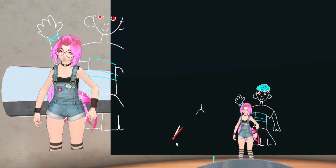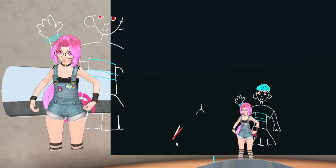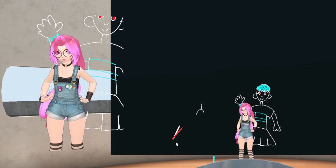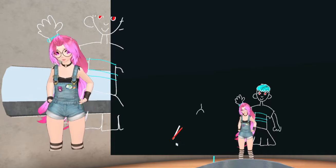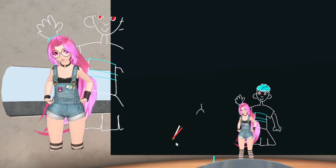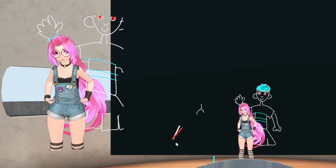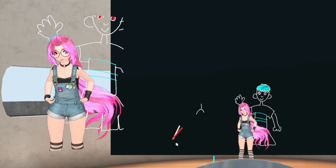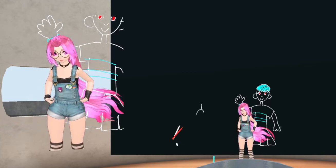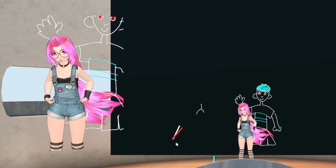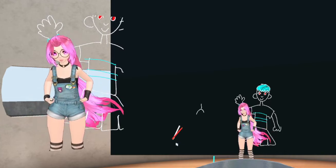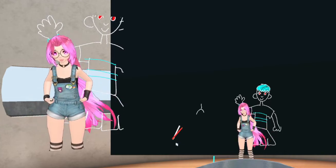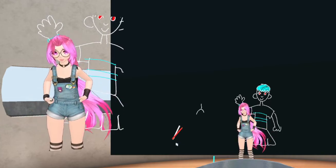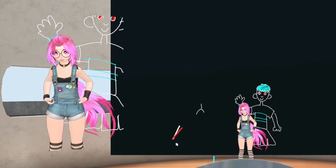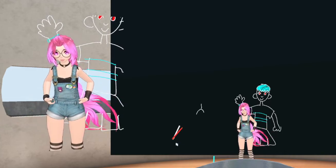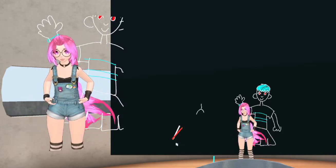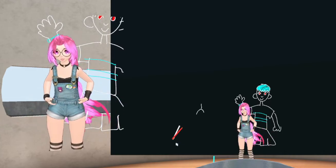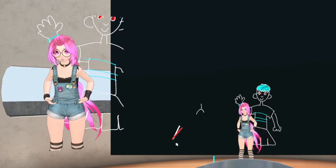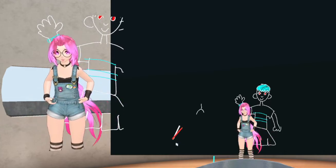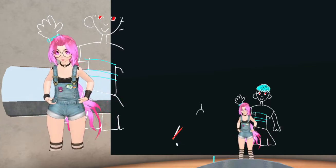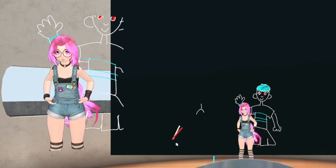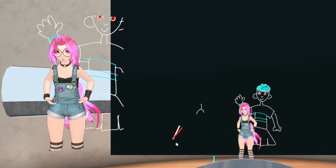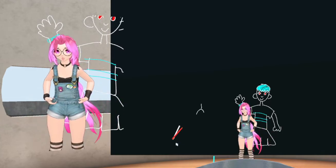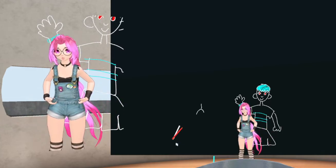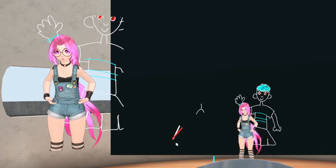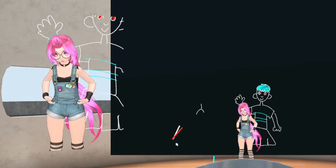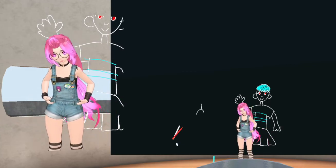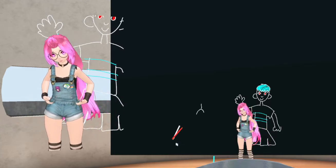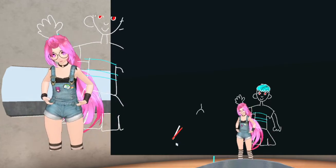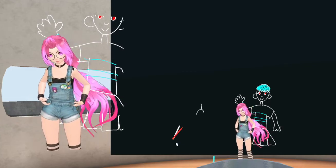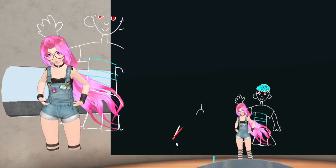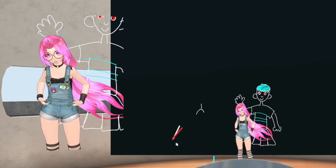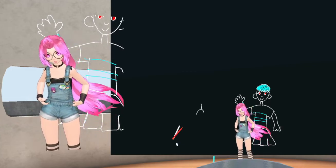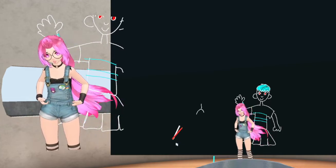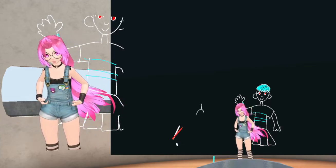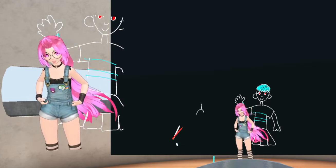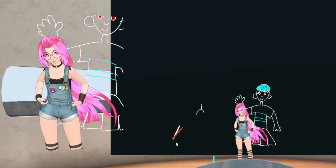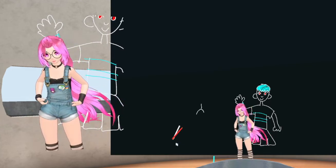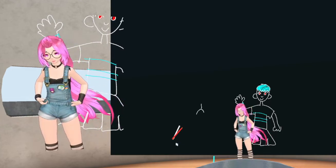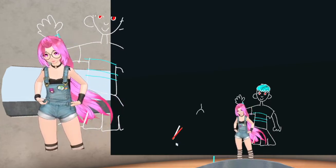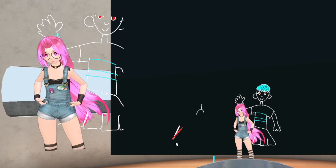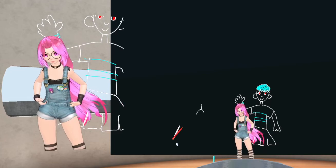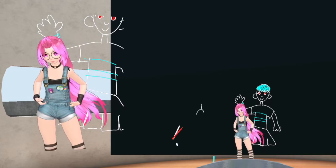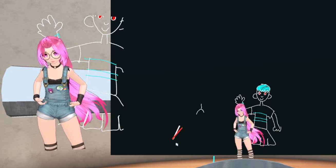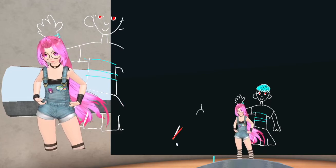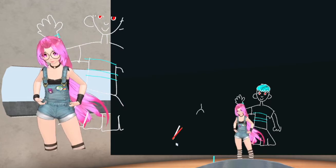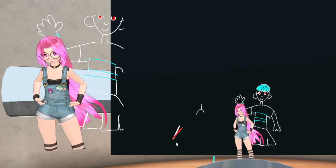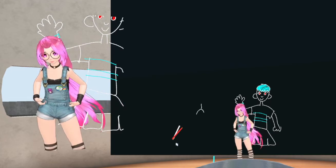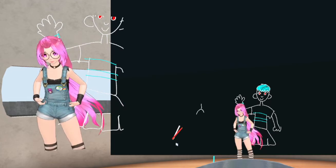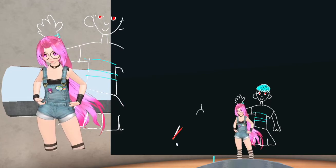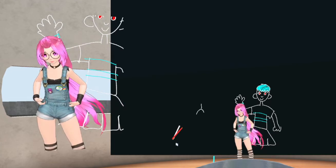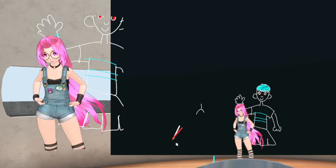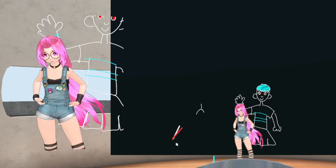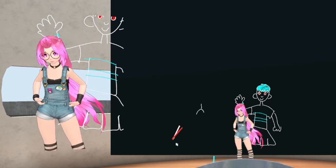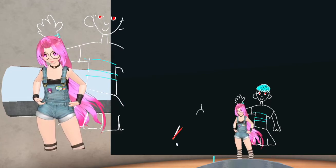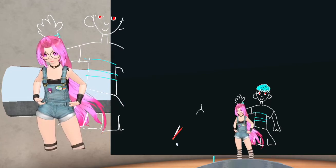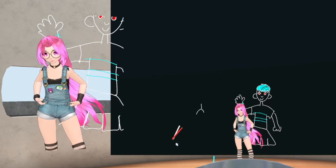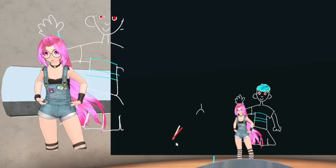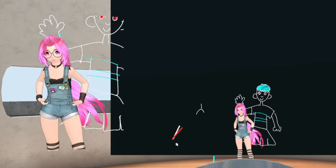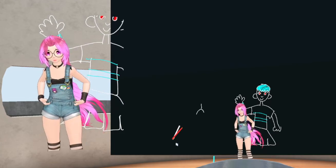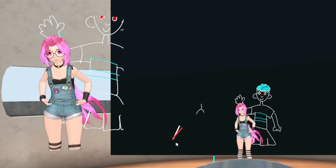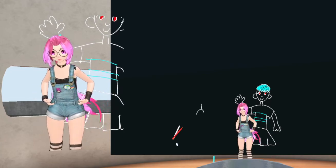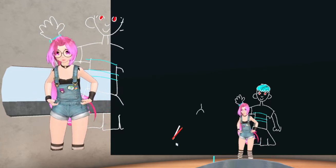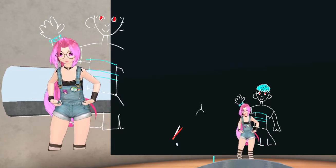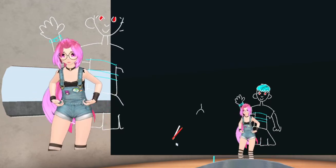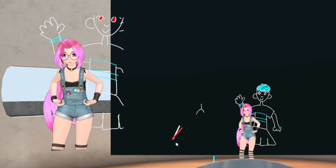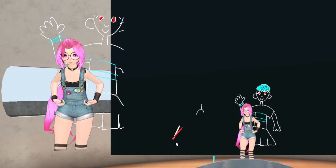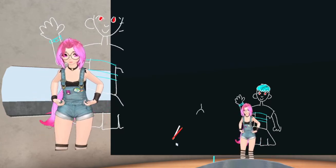Yes. I never remember how to pronounce your name. Is it you just gotta tell me. I think it's Hira. So